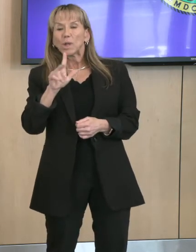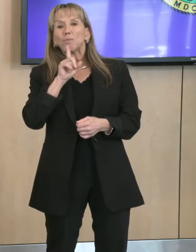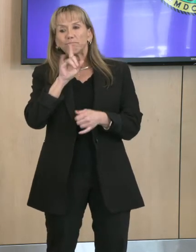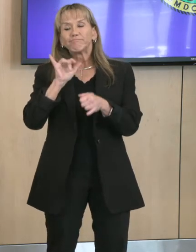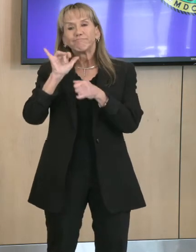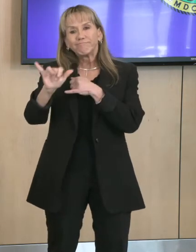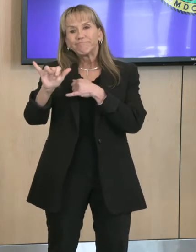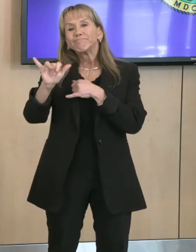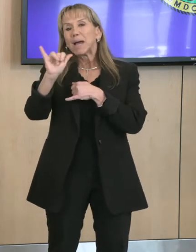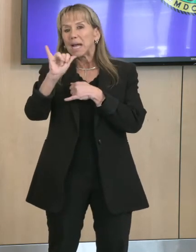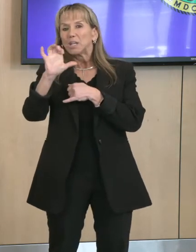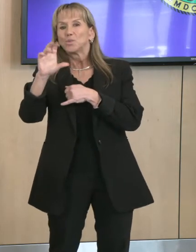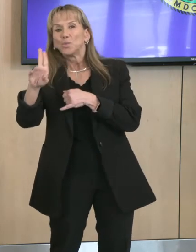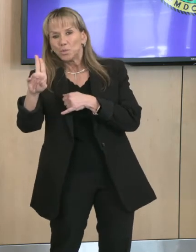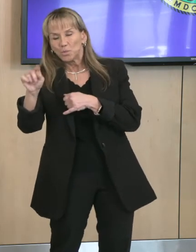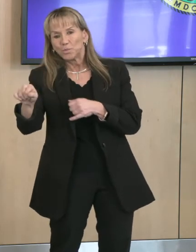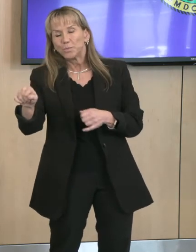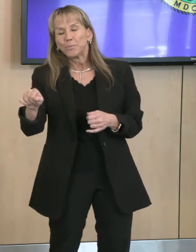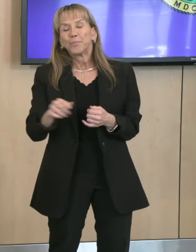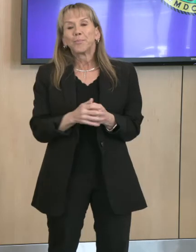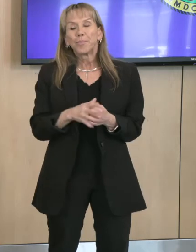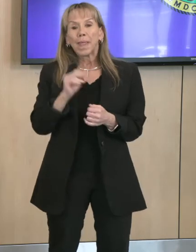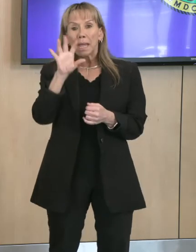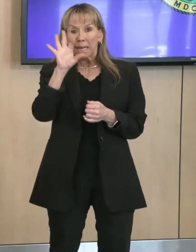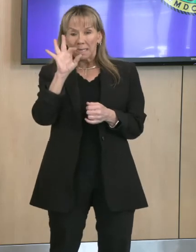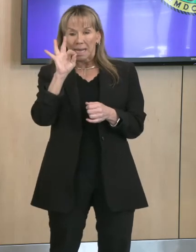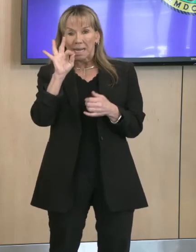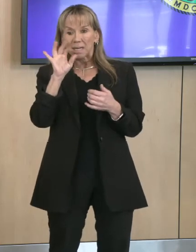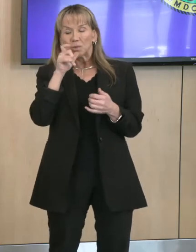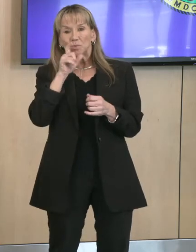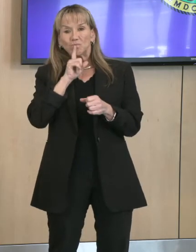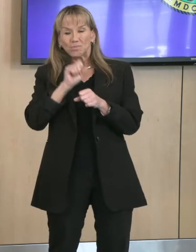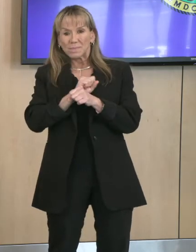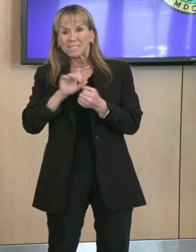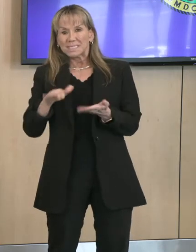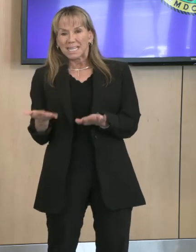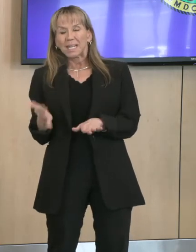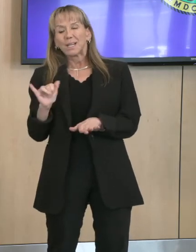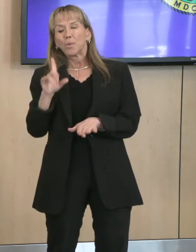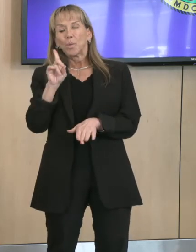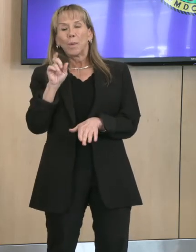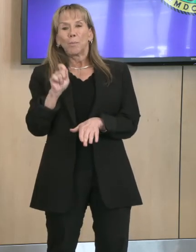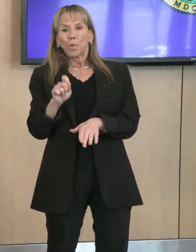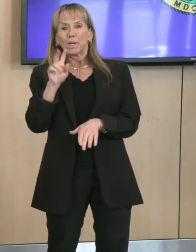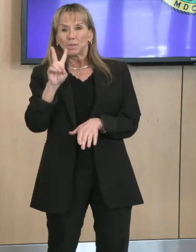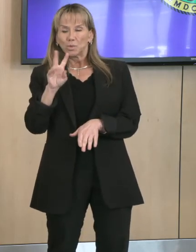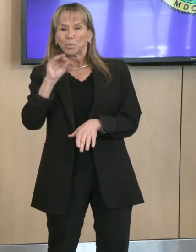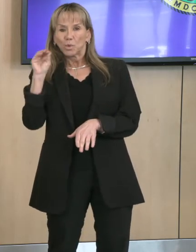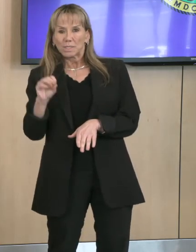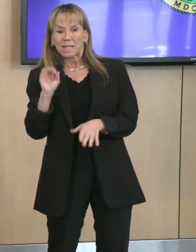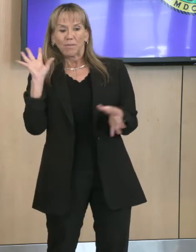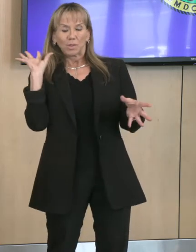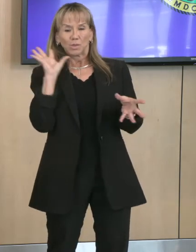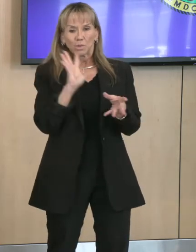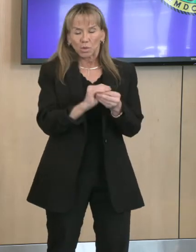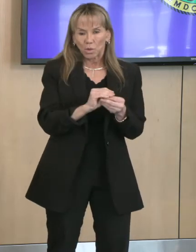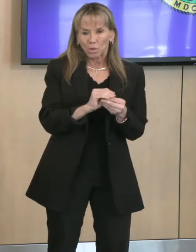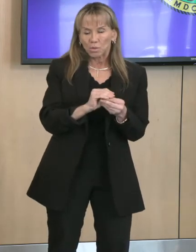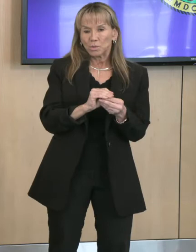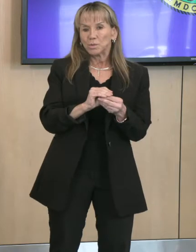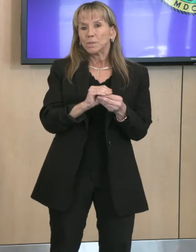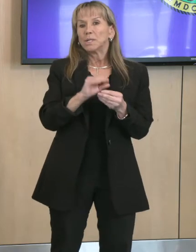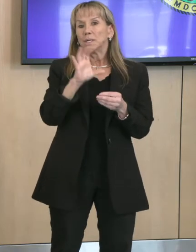to the ICU. And the 9 confirmed deaths represent 1.2% of the total San Diego